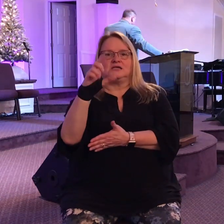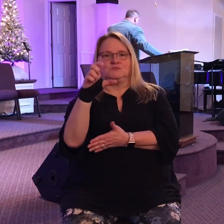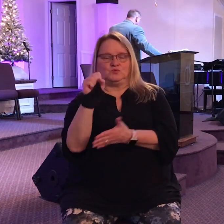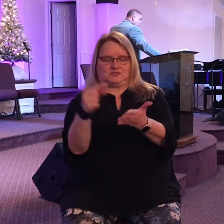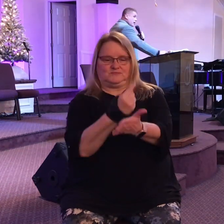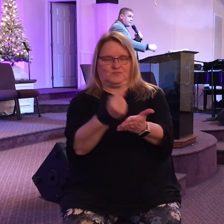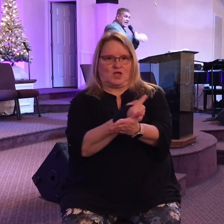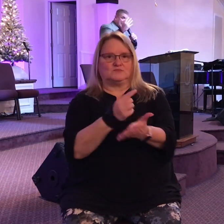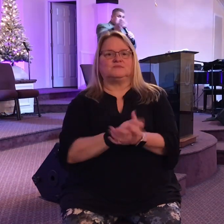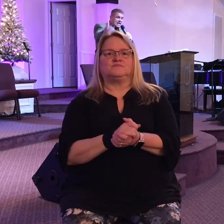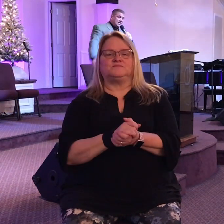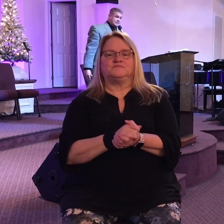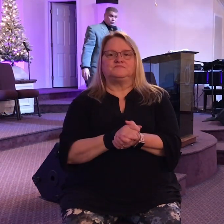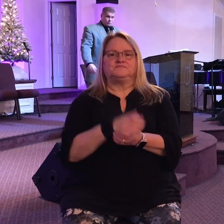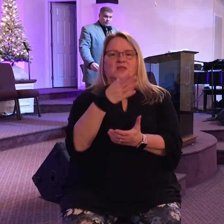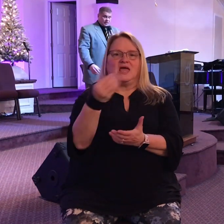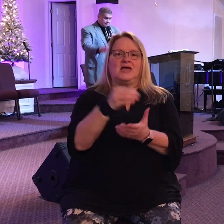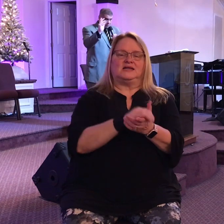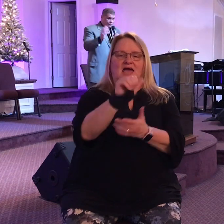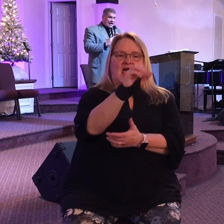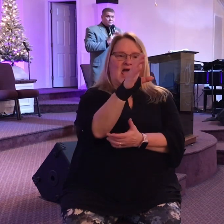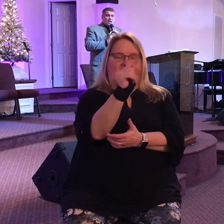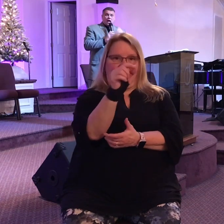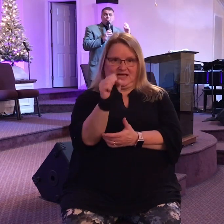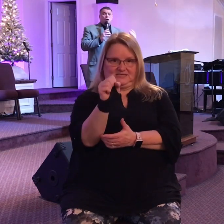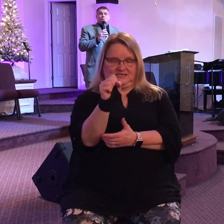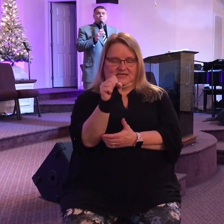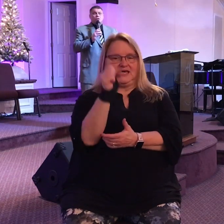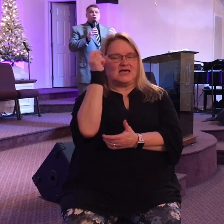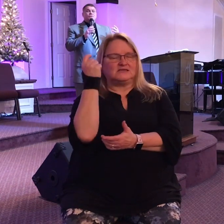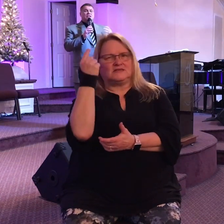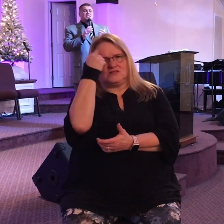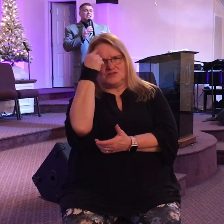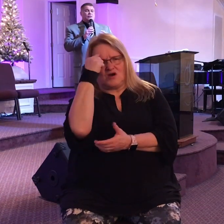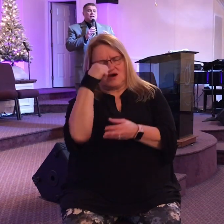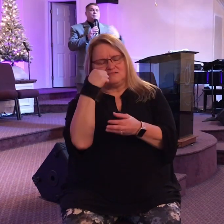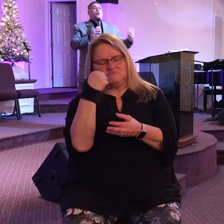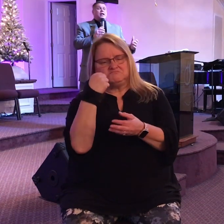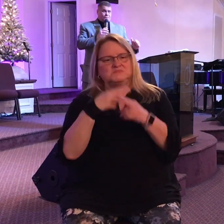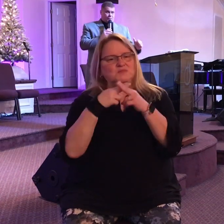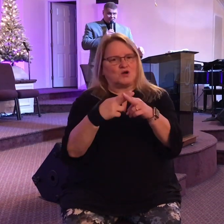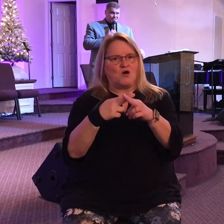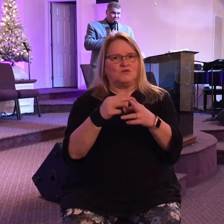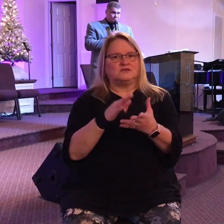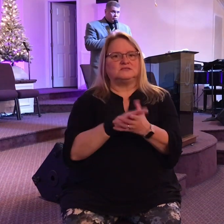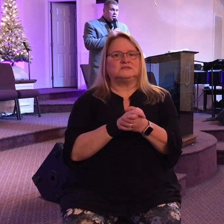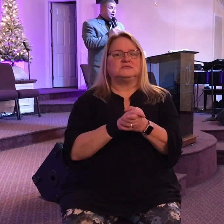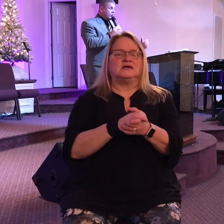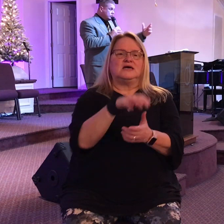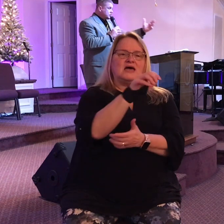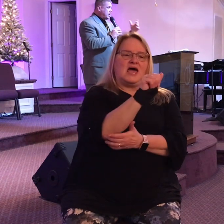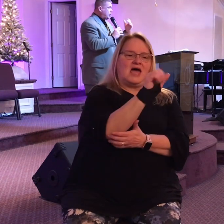two of his Gospel. As a matter of fact, most people don't even consider it a break from his